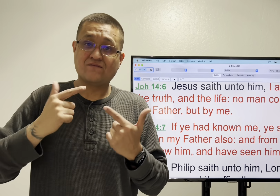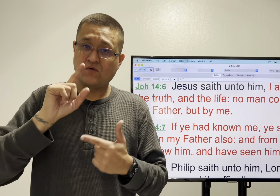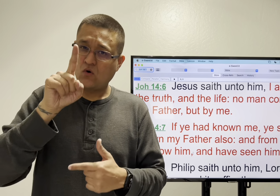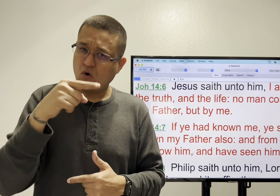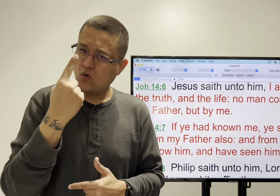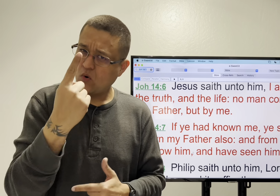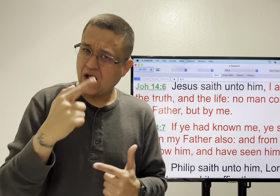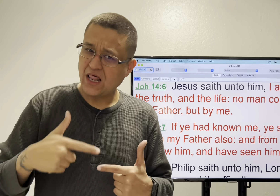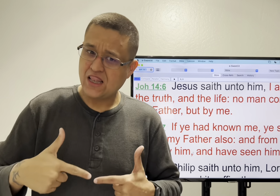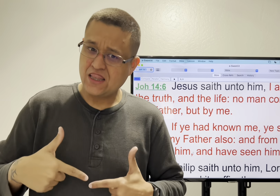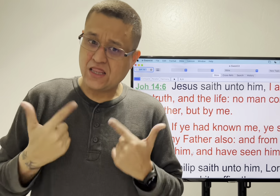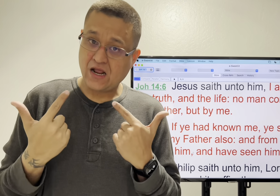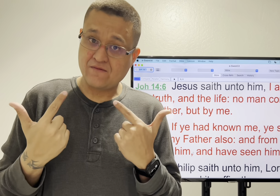I am the life.